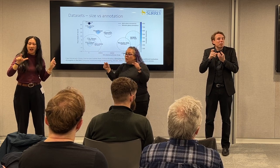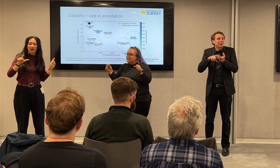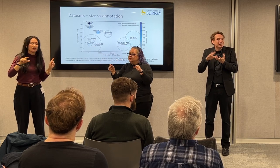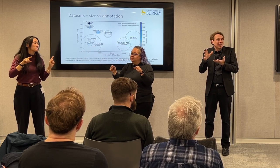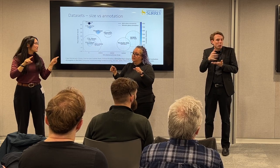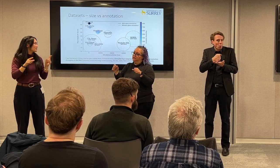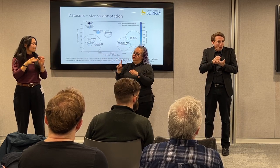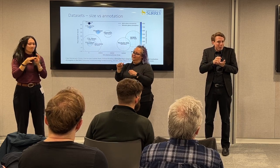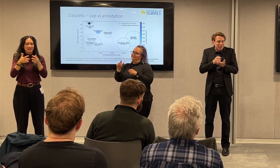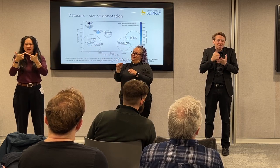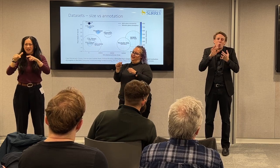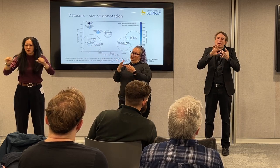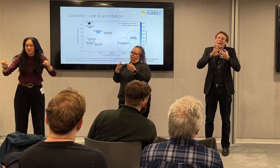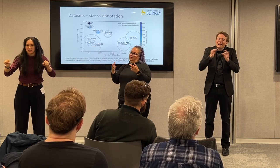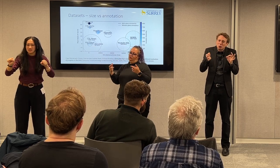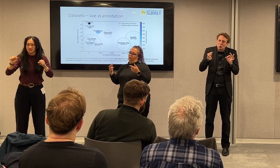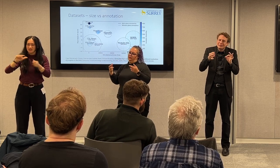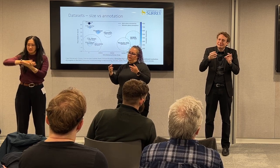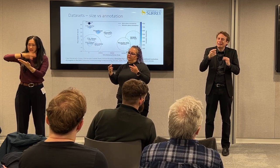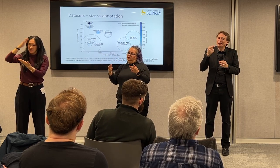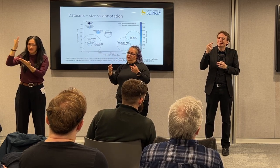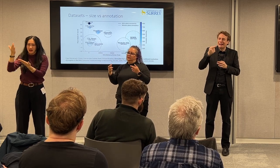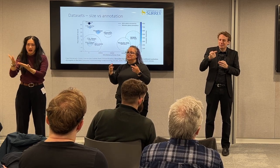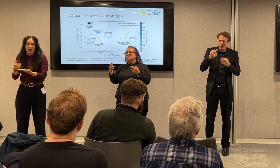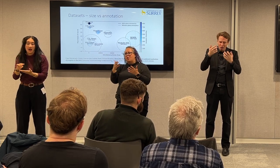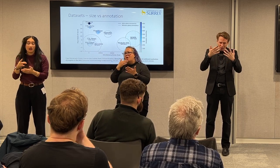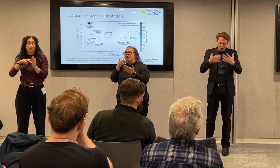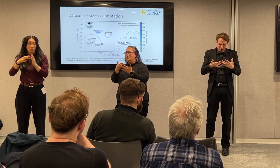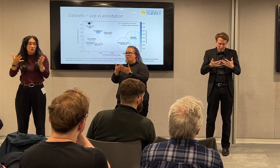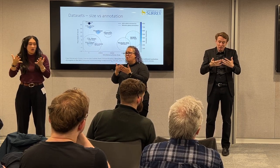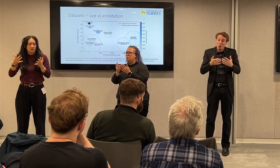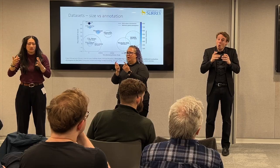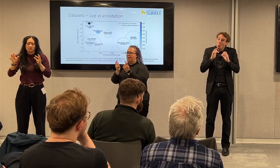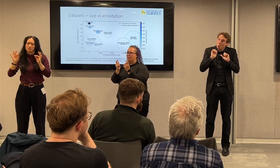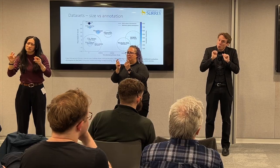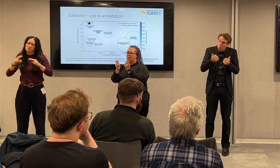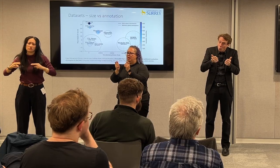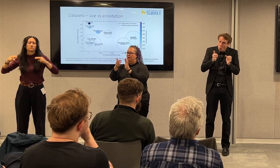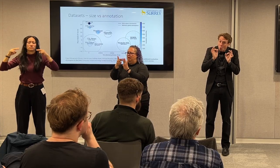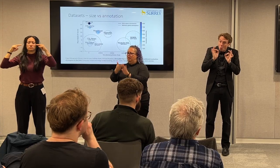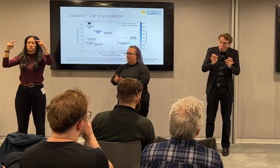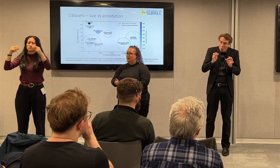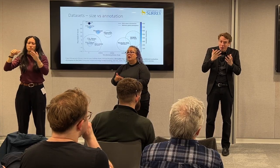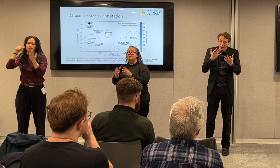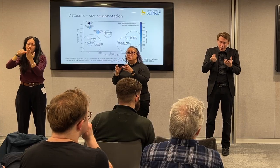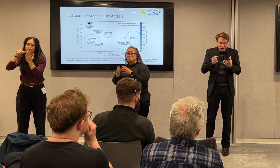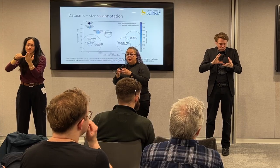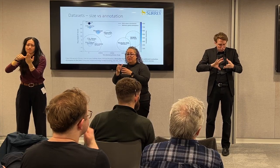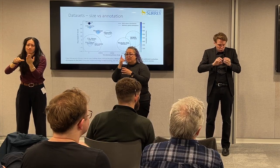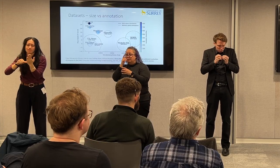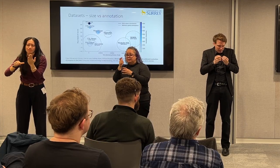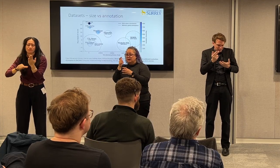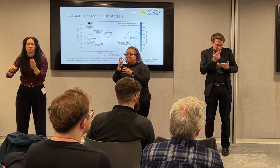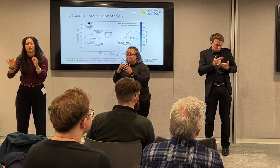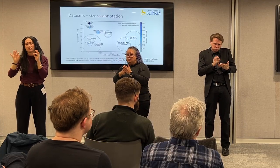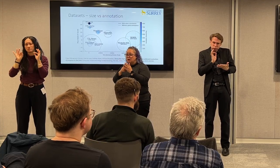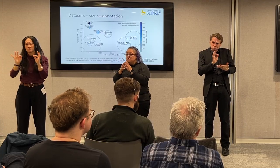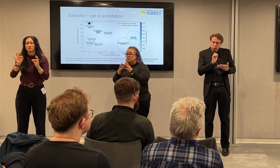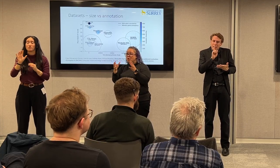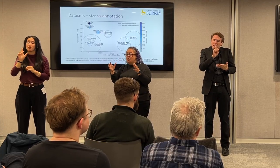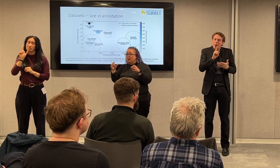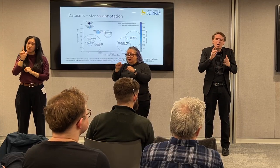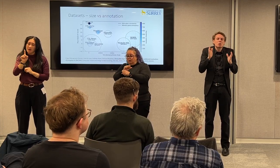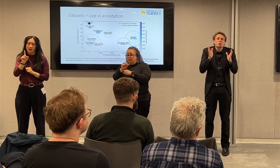So they're very well curated, but that means they're small. They're small because it takes huge amounts of effort to curate that